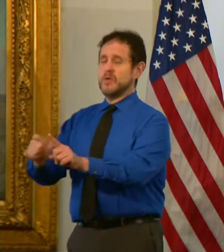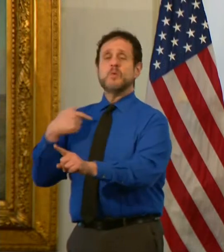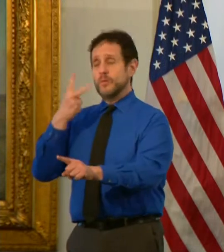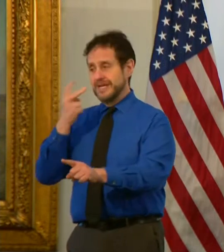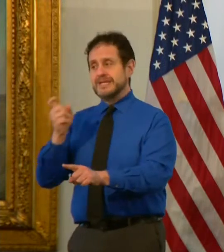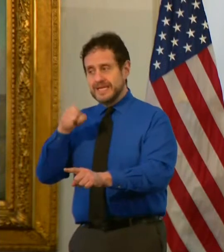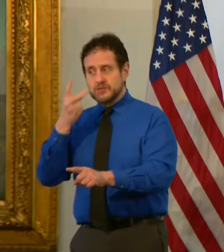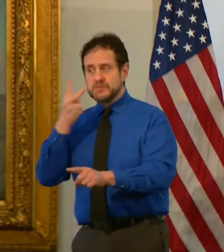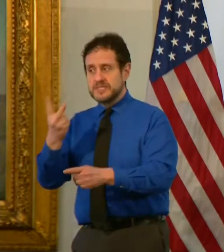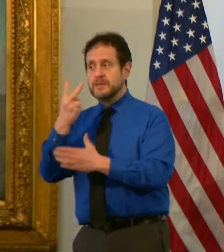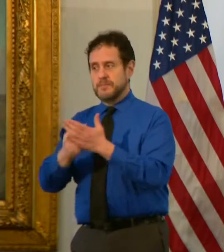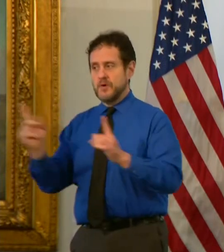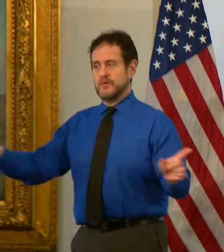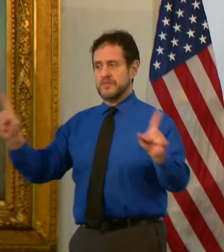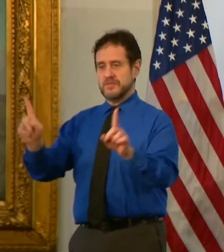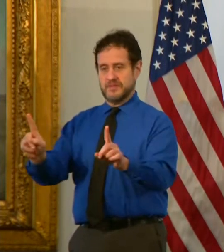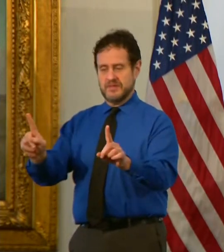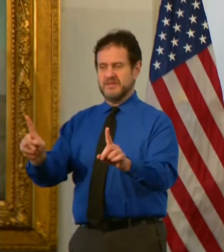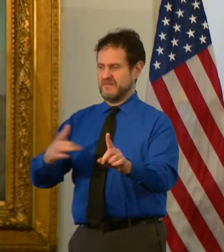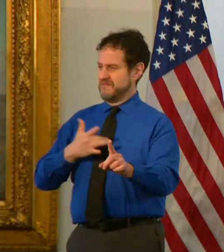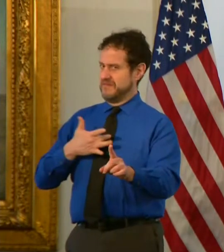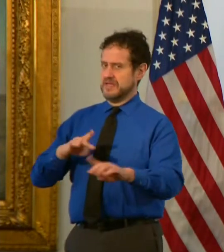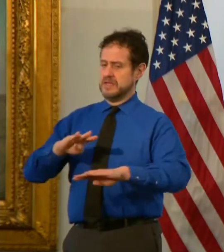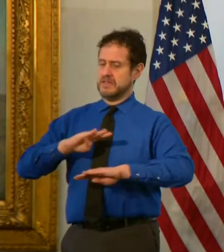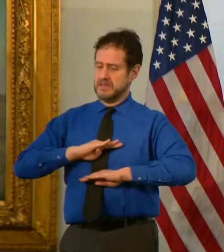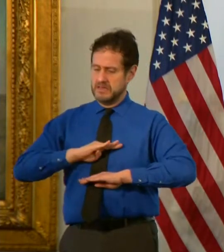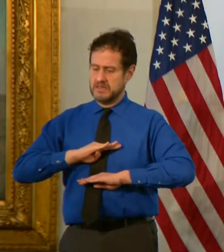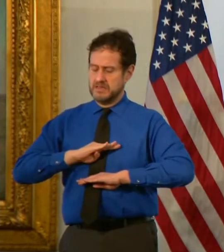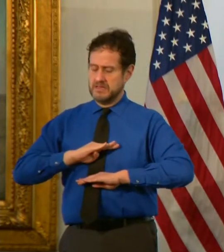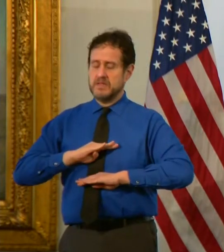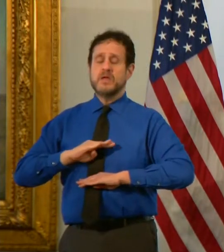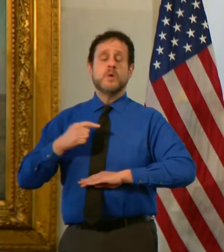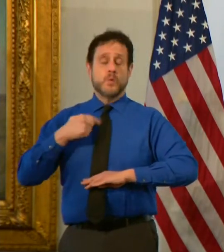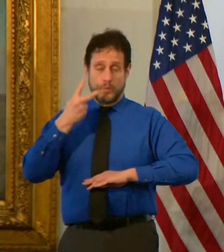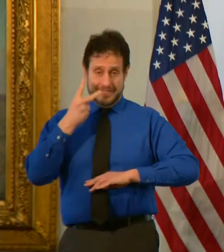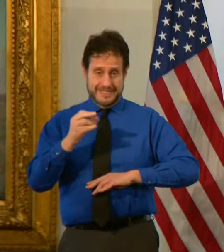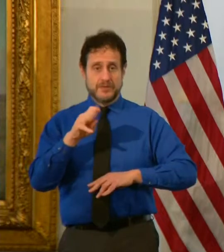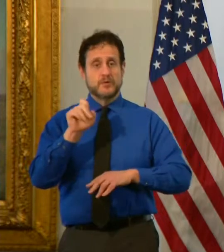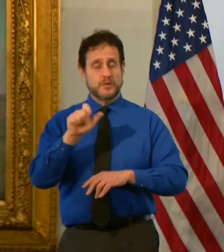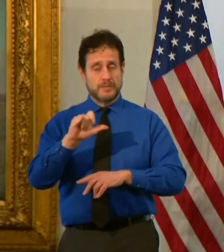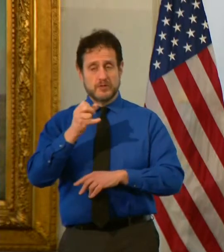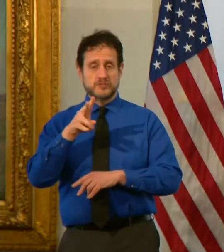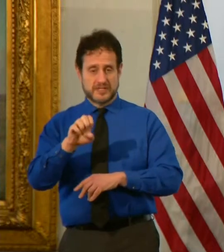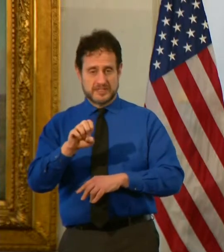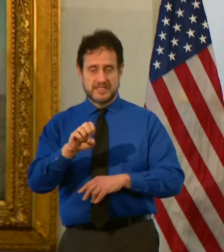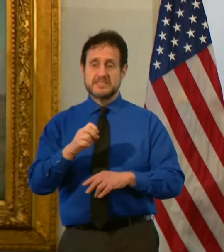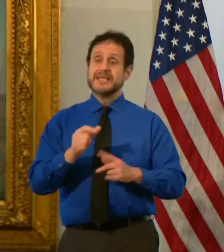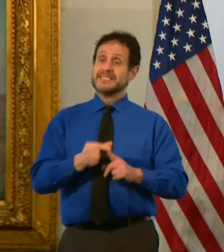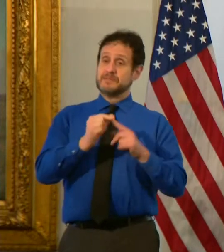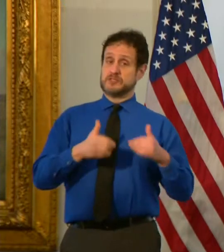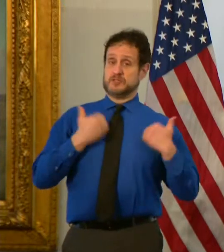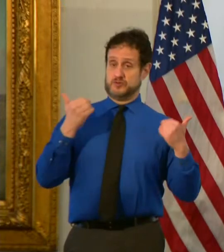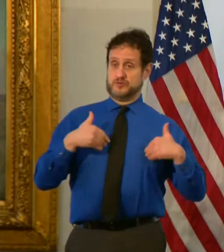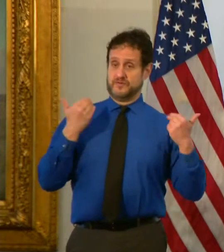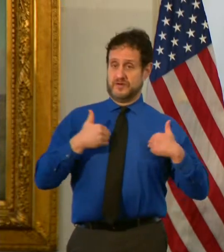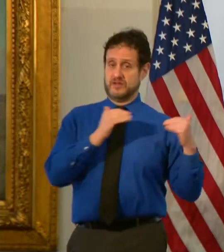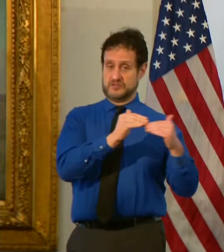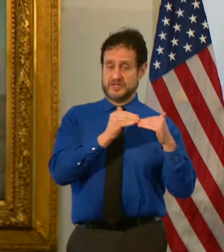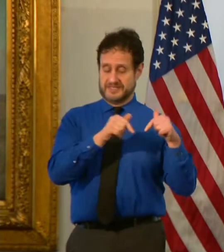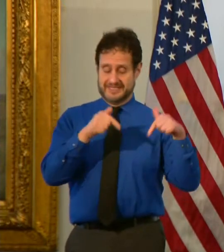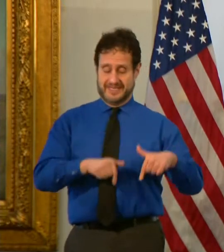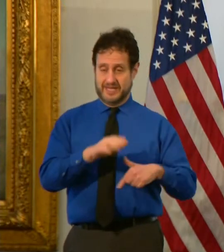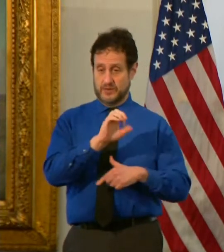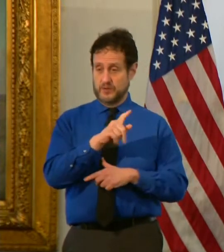restorative justice, largely we've seen it in the juvenile justice space. The juvenile justice space here in Cook County has